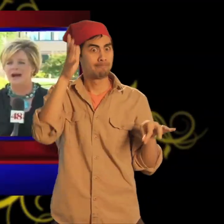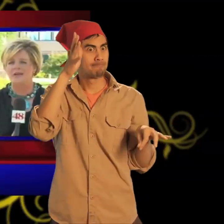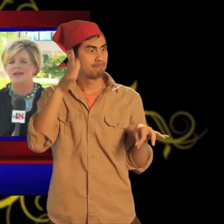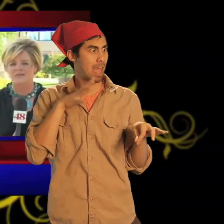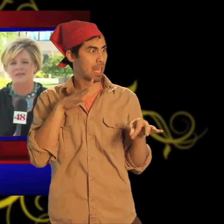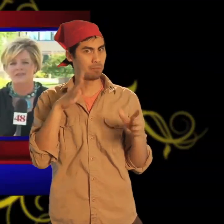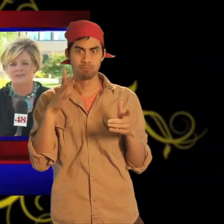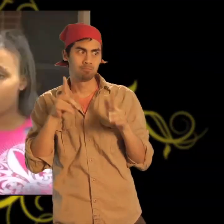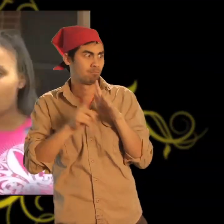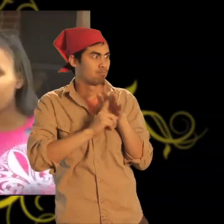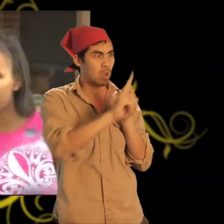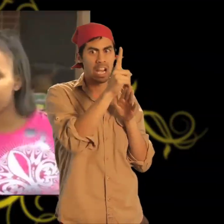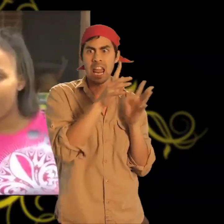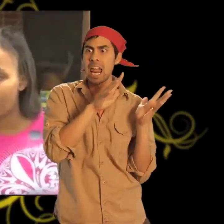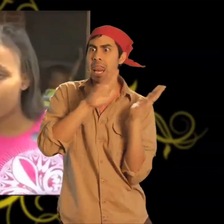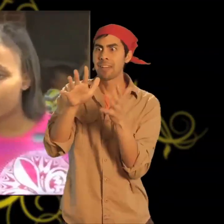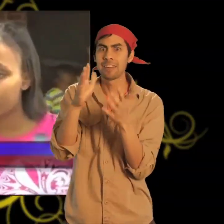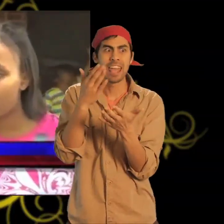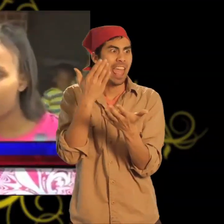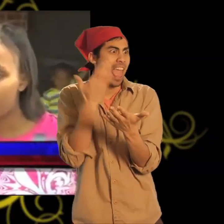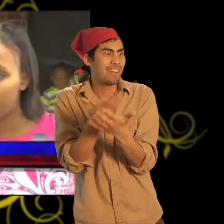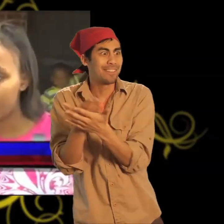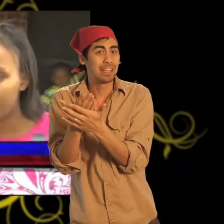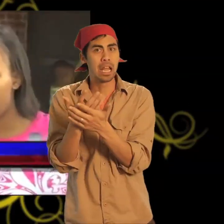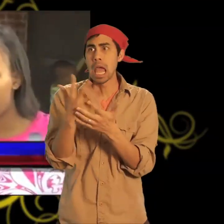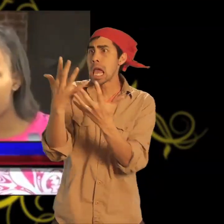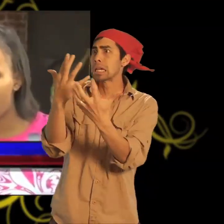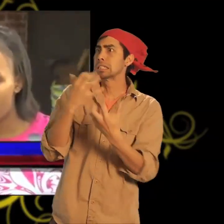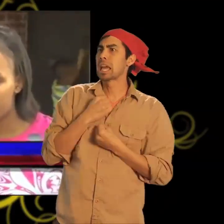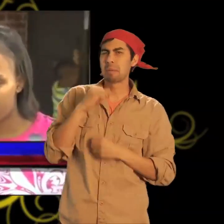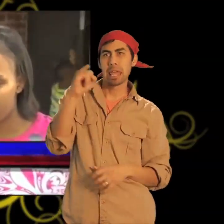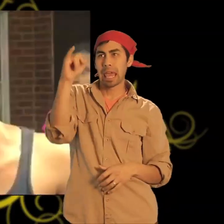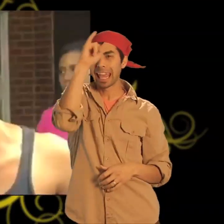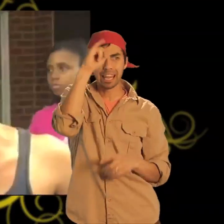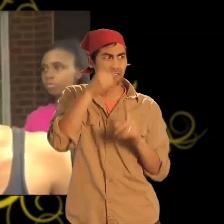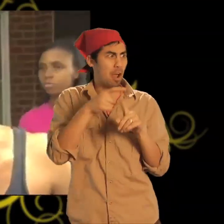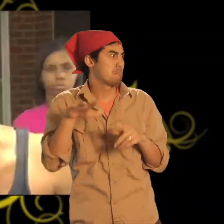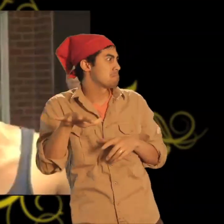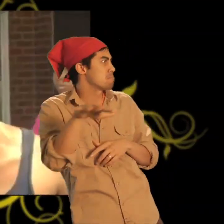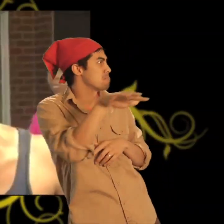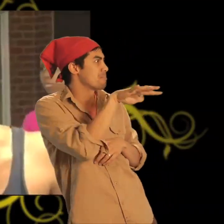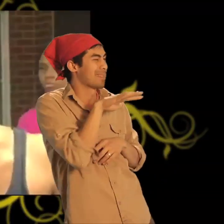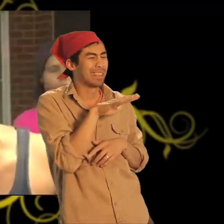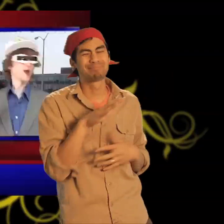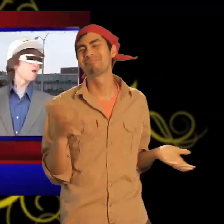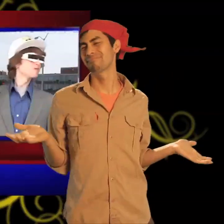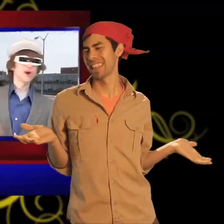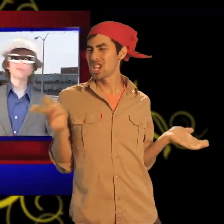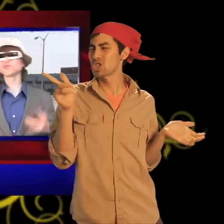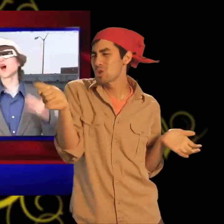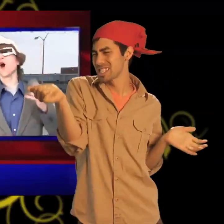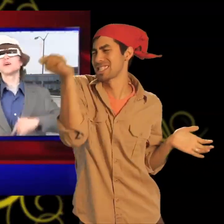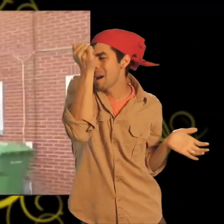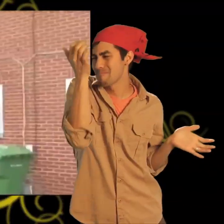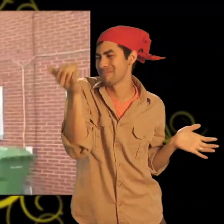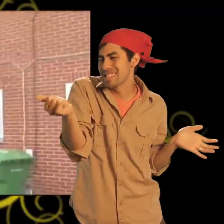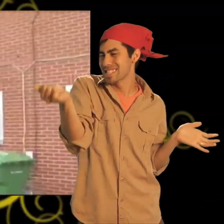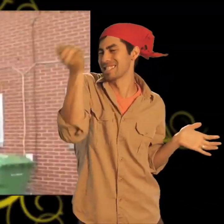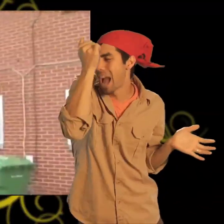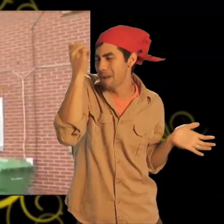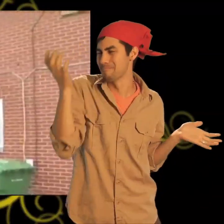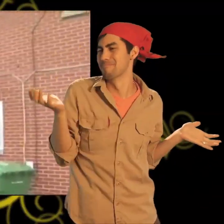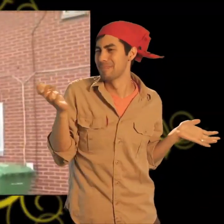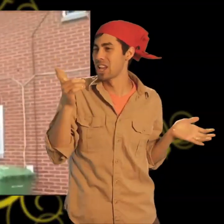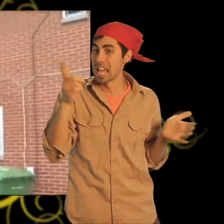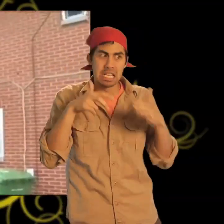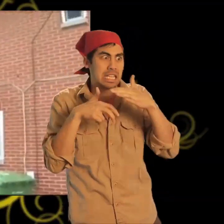leaving behind evidence. I was attacked by some idiot in the project. So dumb, so dumb, so dumb, so. He's